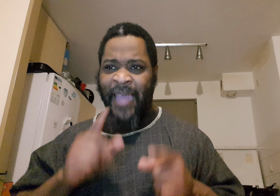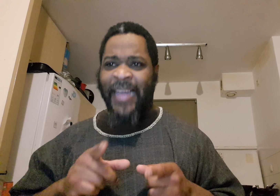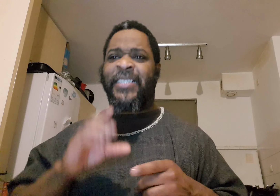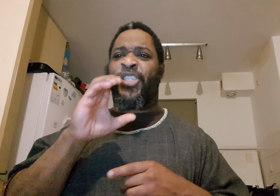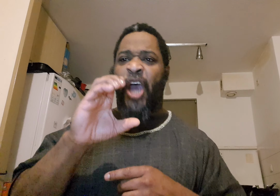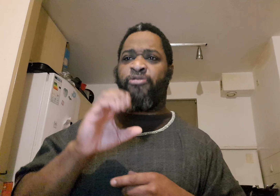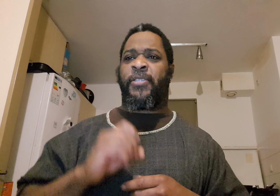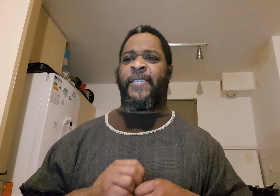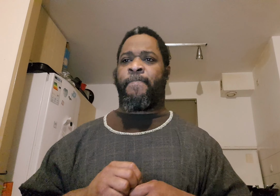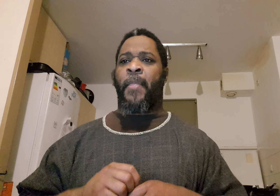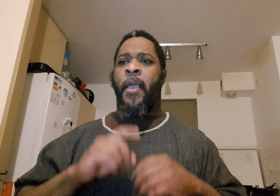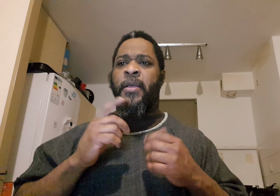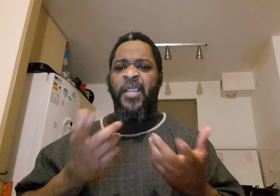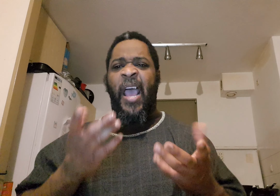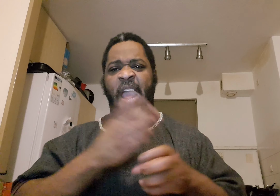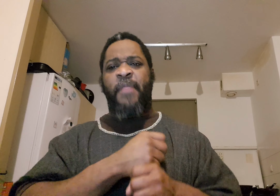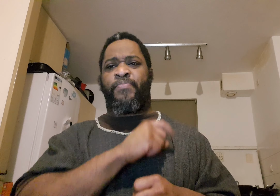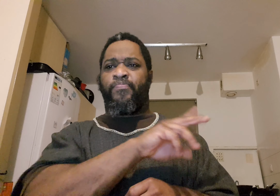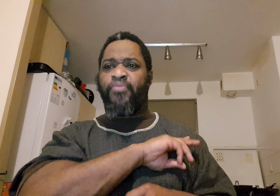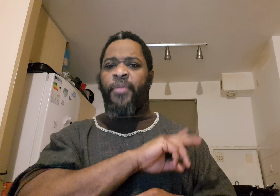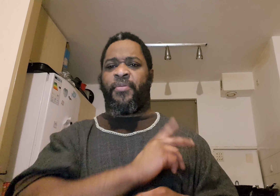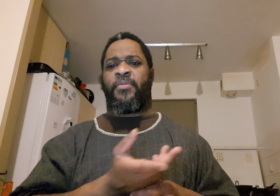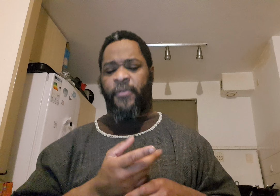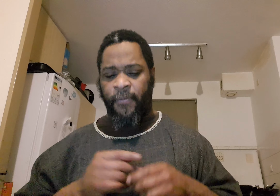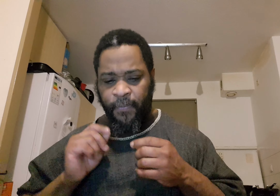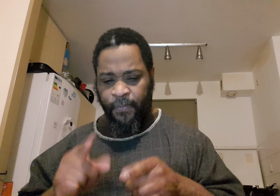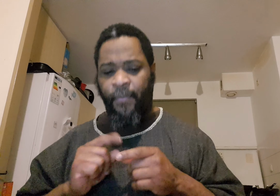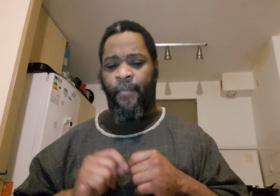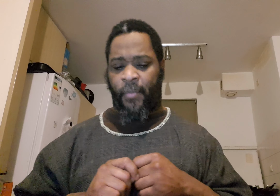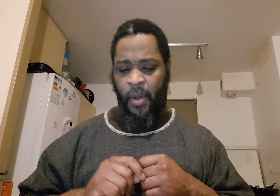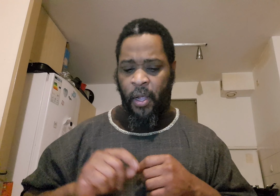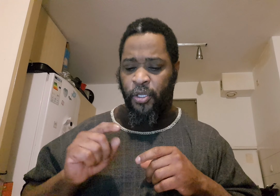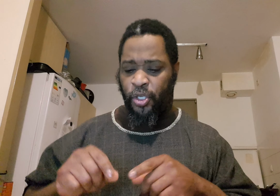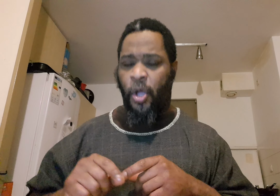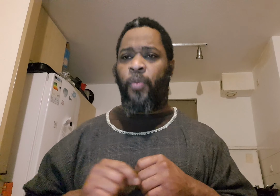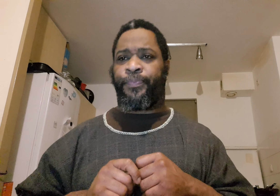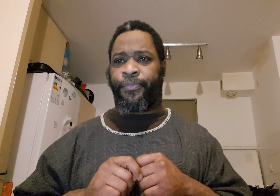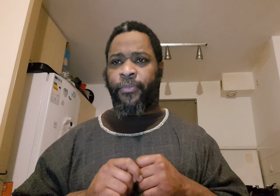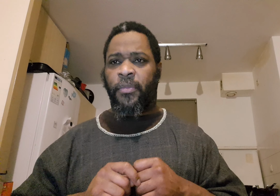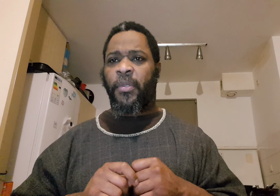that charity the help brother so